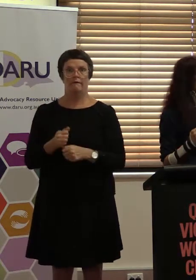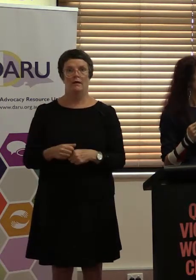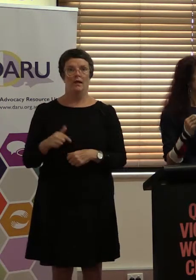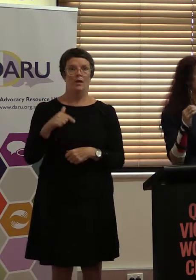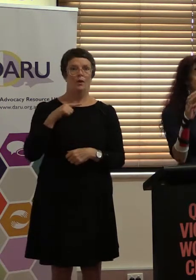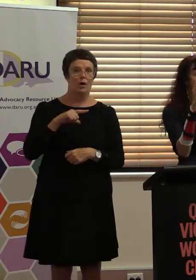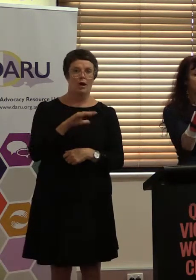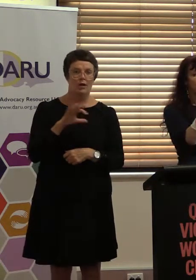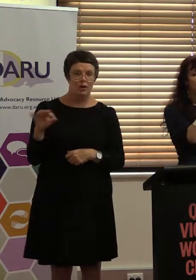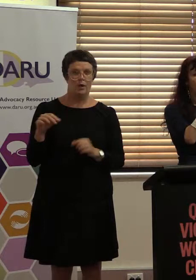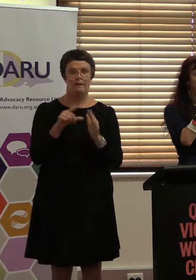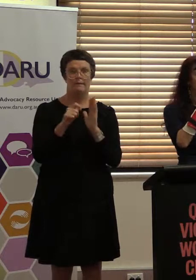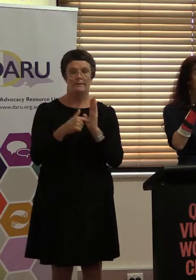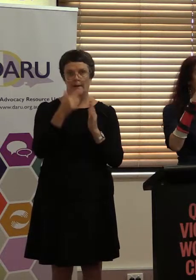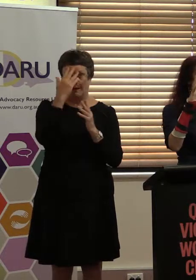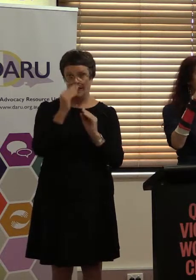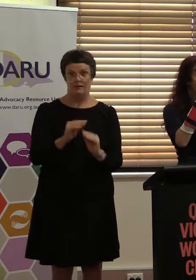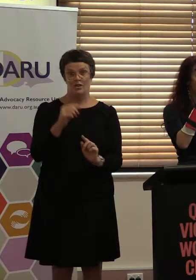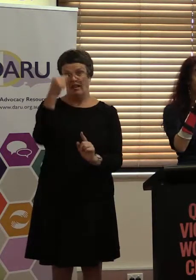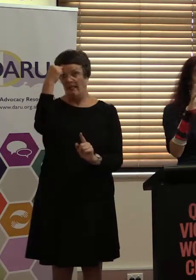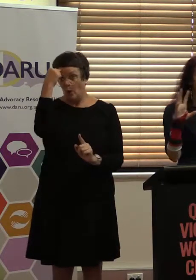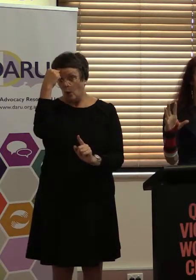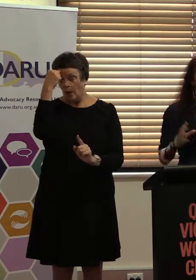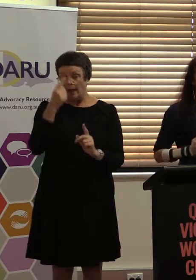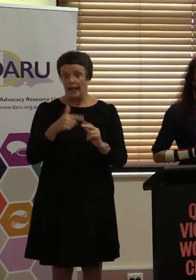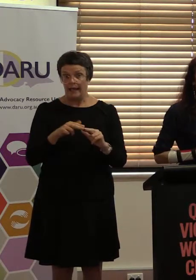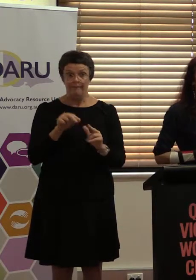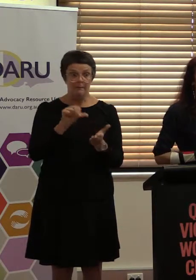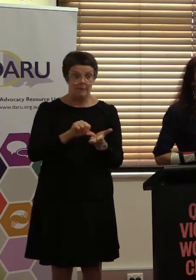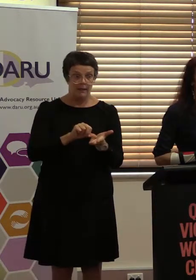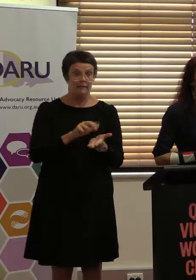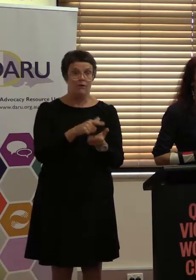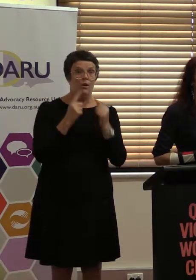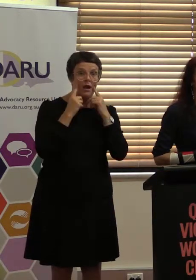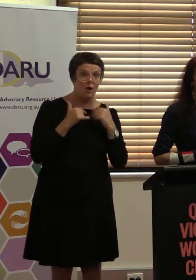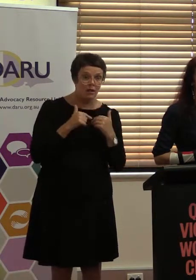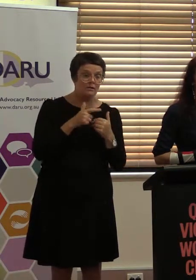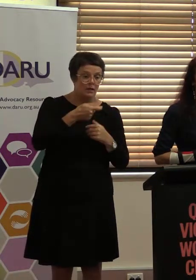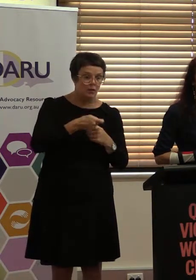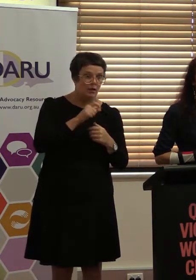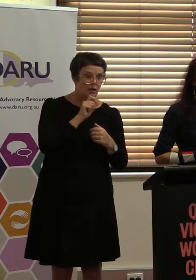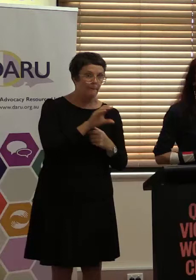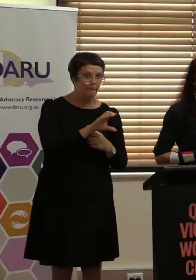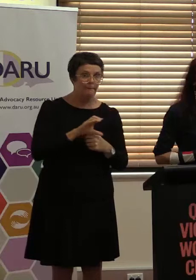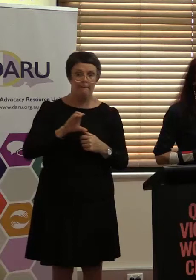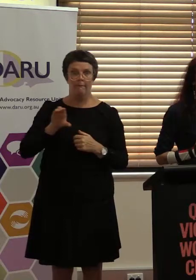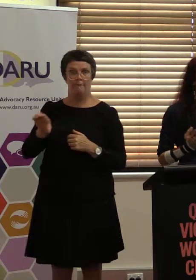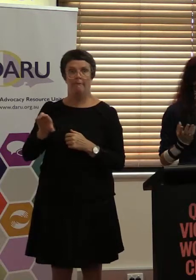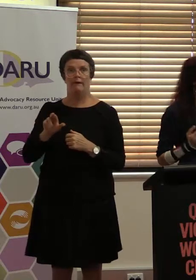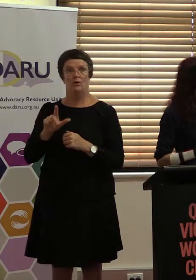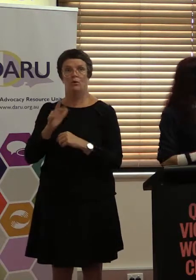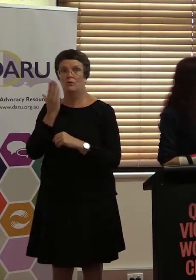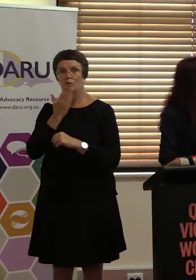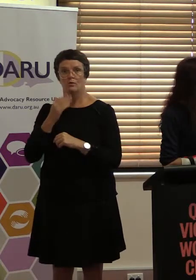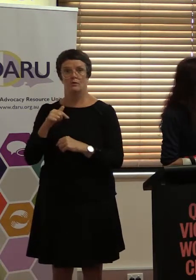the intelligence to think that if they just swapped over that money from one budget to another, that might not be the more humane and intelligent thing to do?